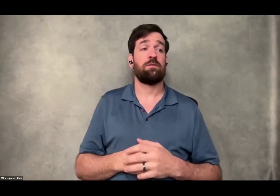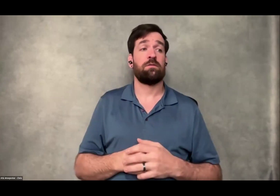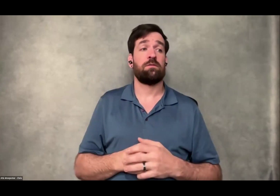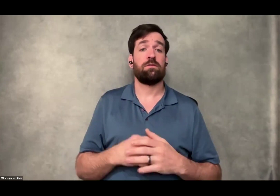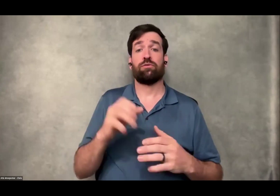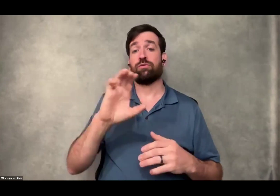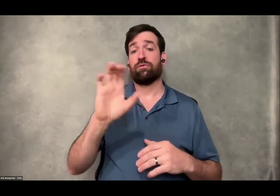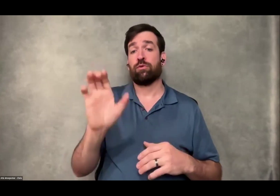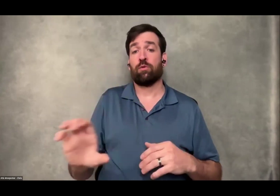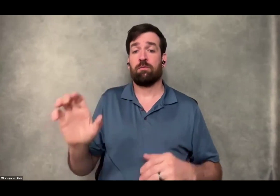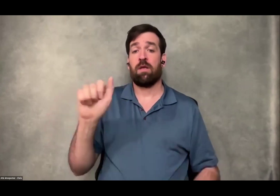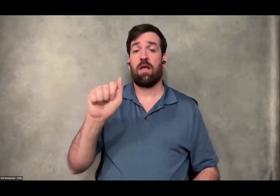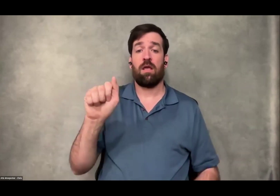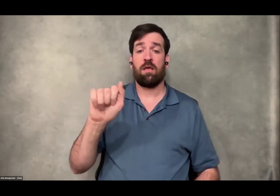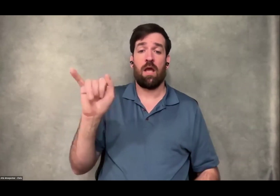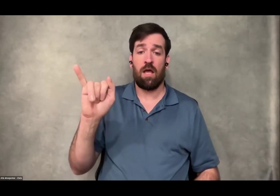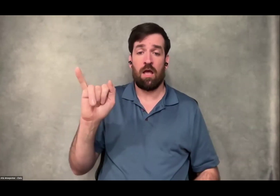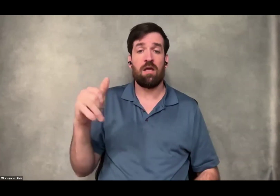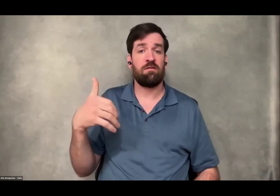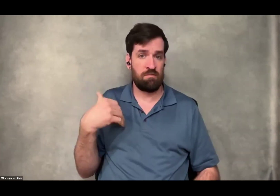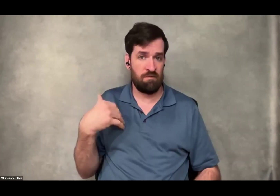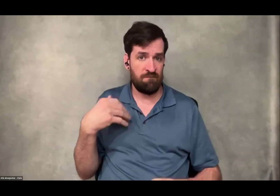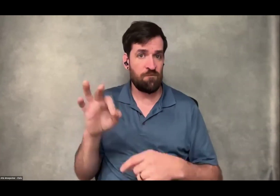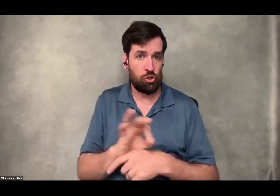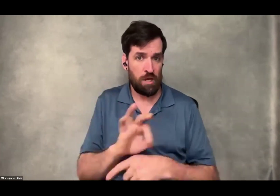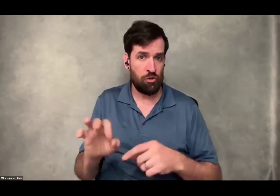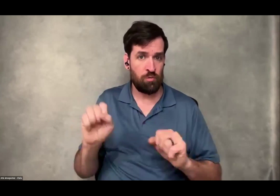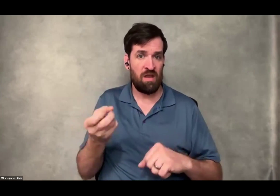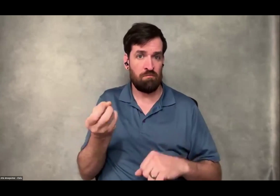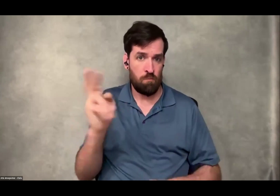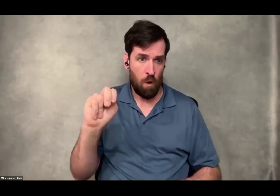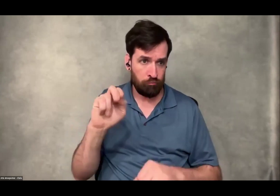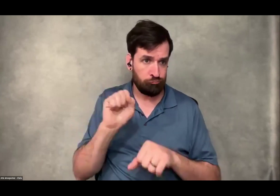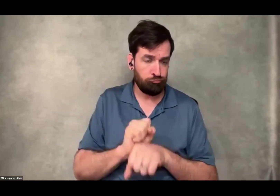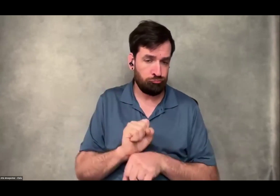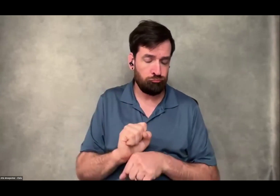Zoom AI is a feature and functionality that can be enabled.